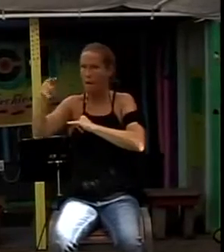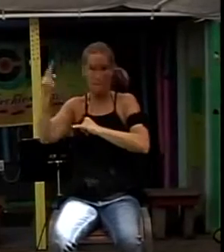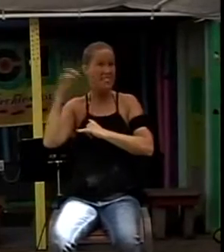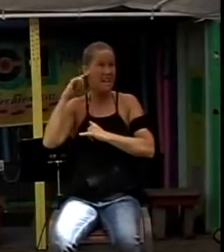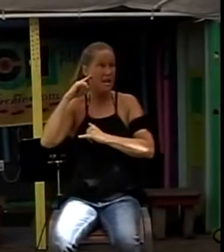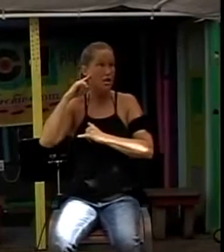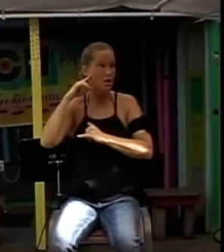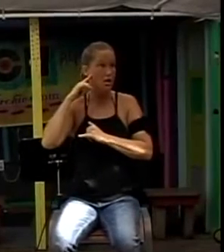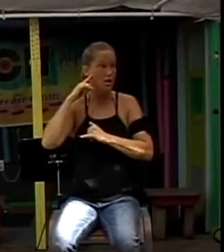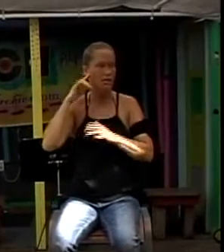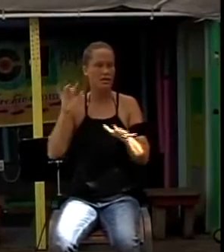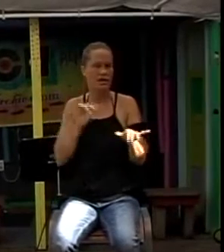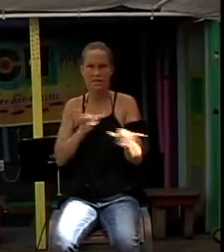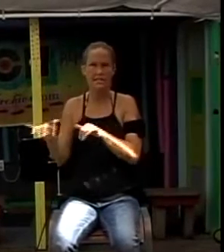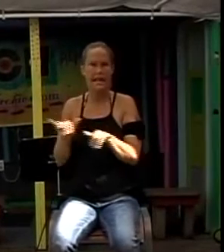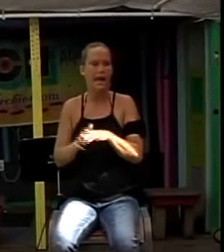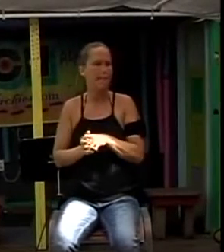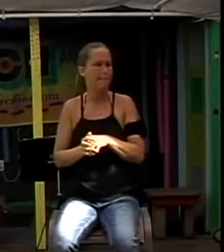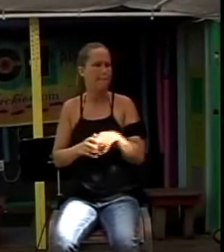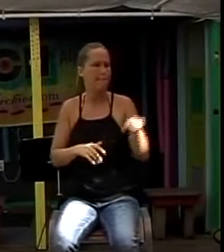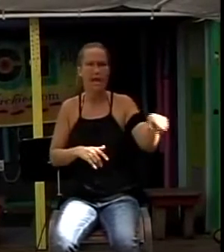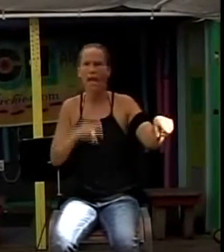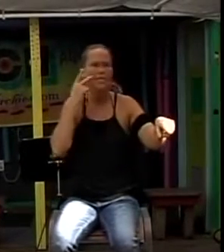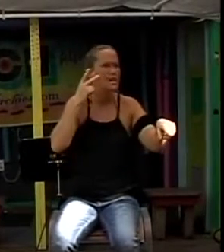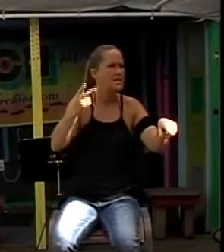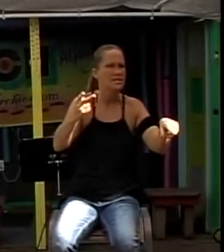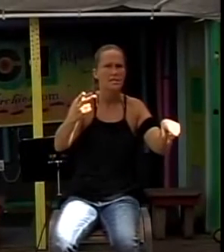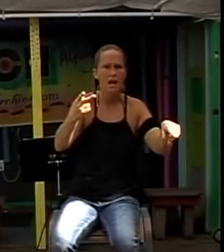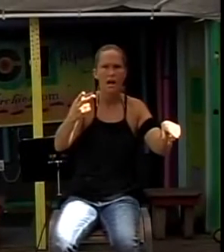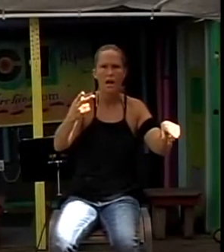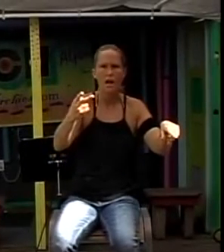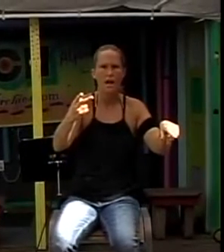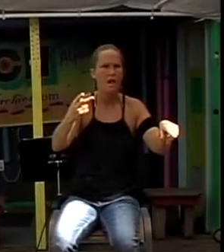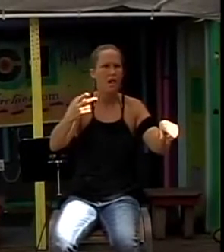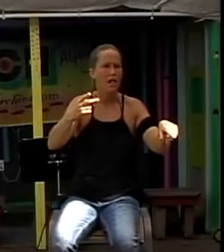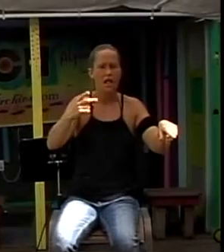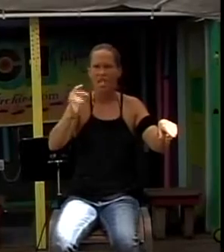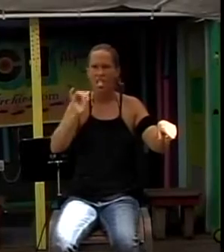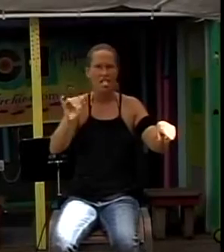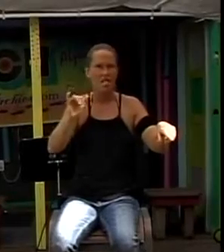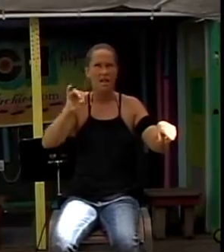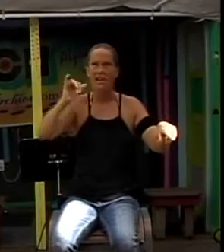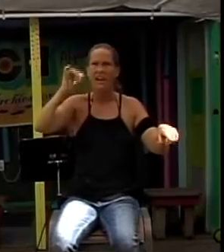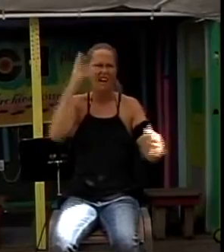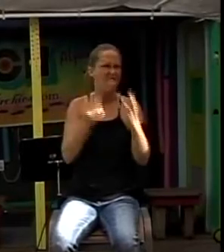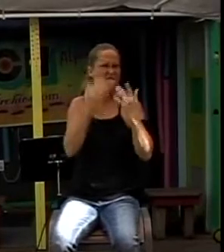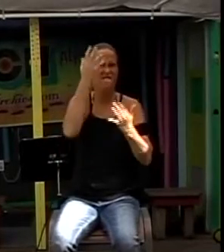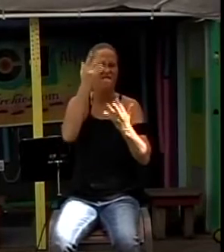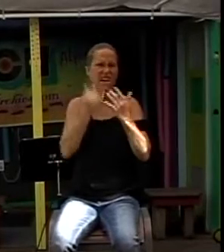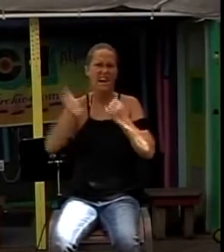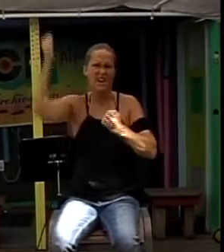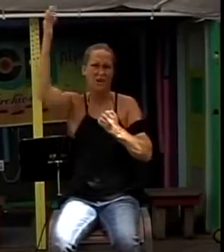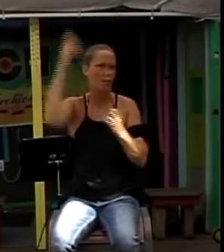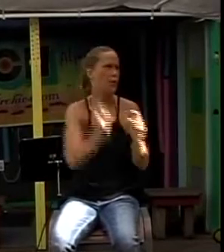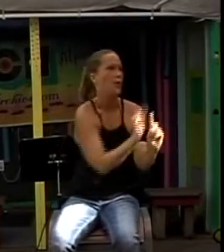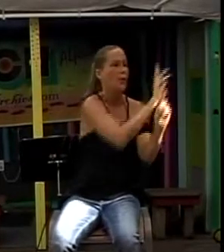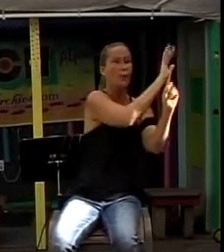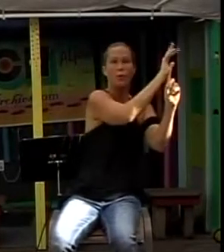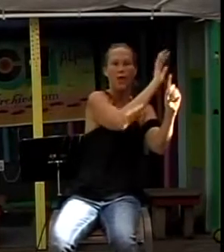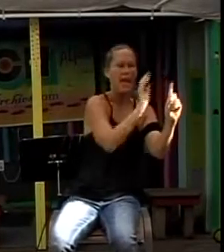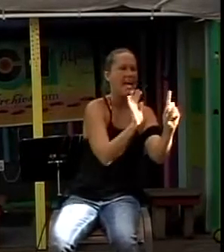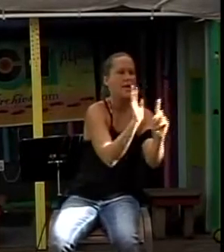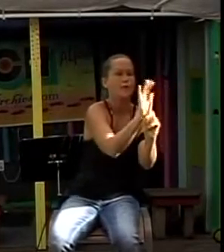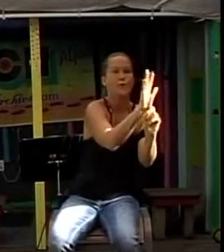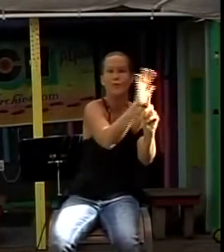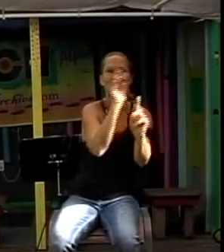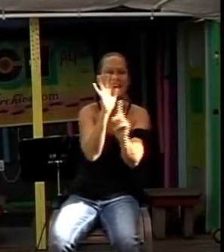Then there appeared to them divided tongues as of fire, and one set upon each of them.